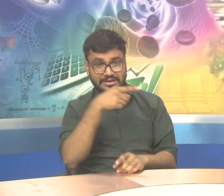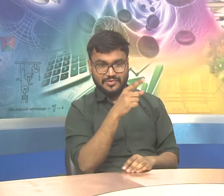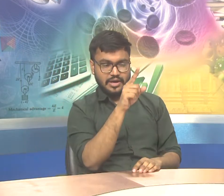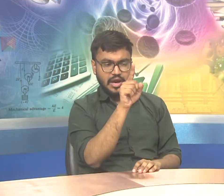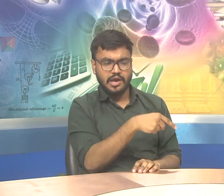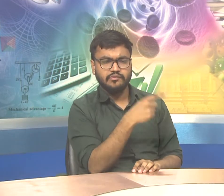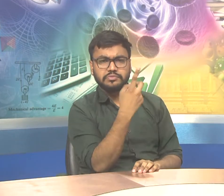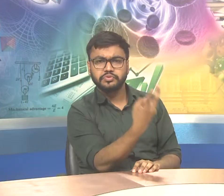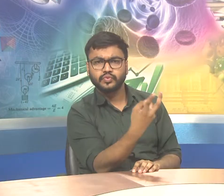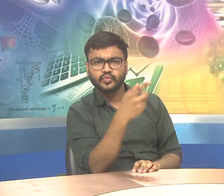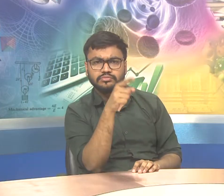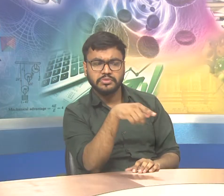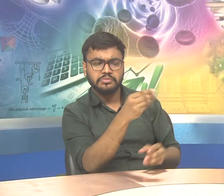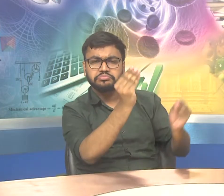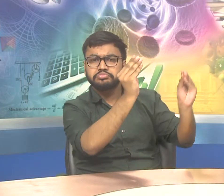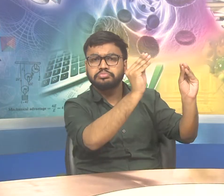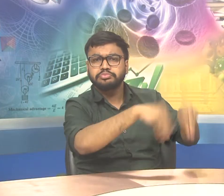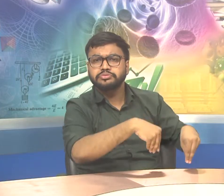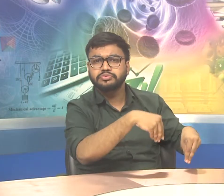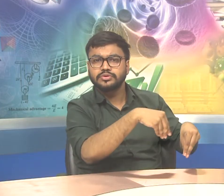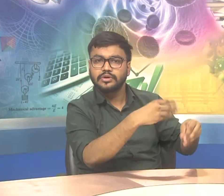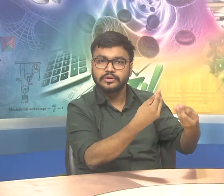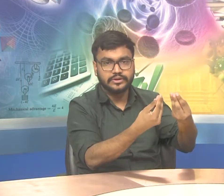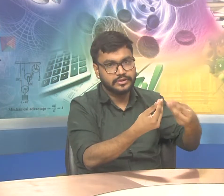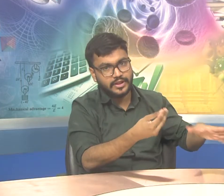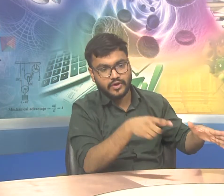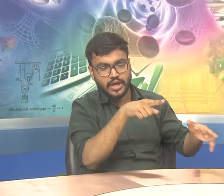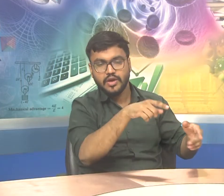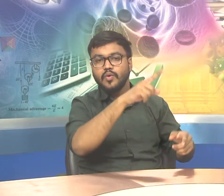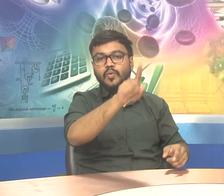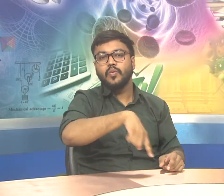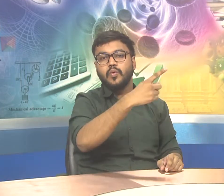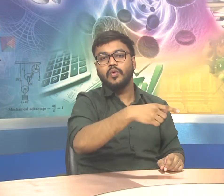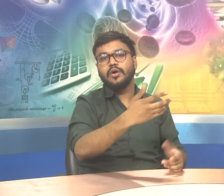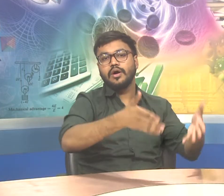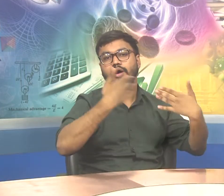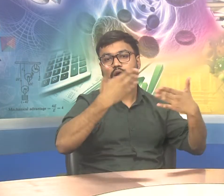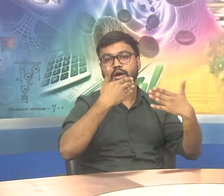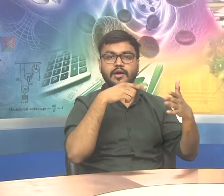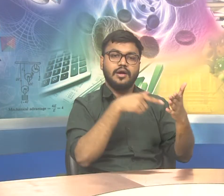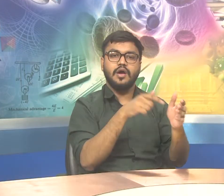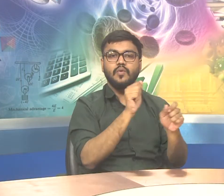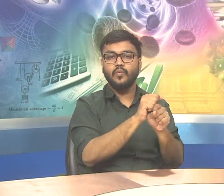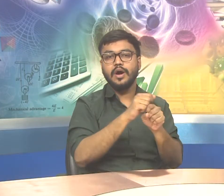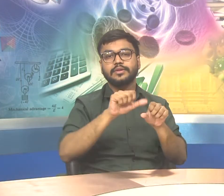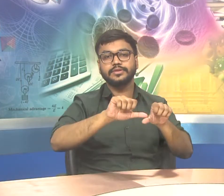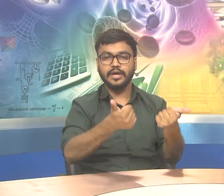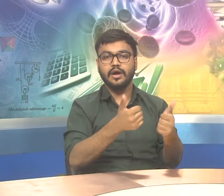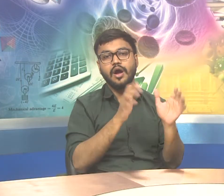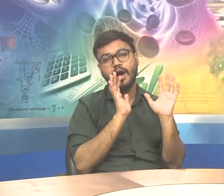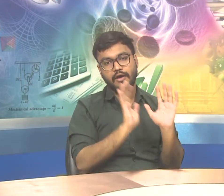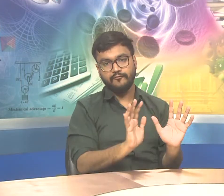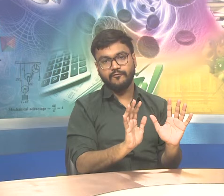so 1 horsepower motor works faster than a 1.5 horsepower motor.